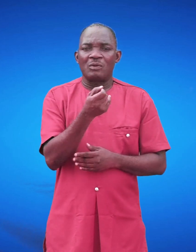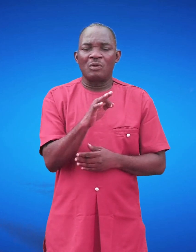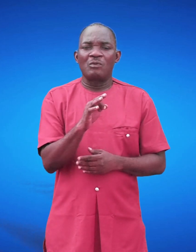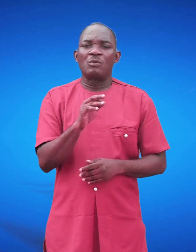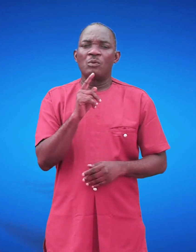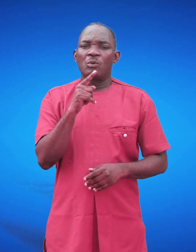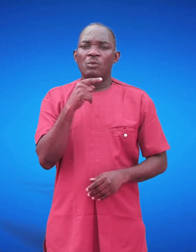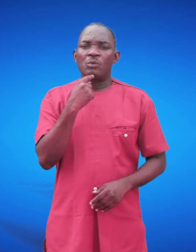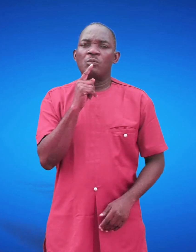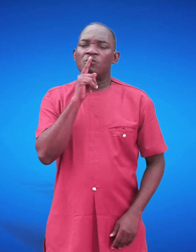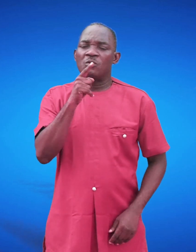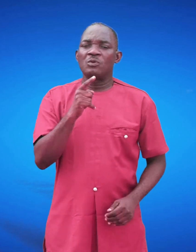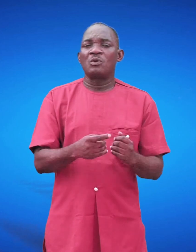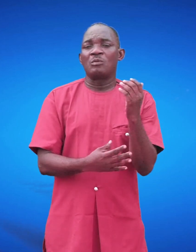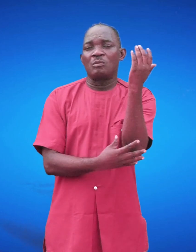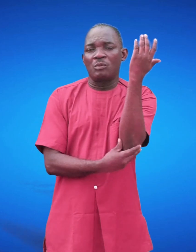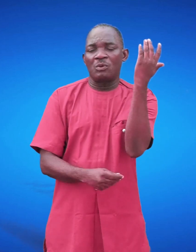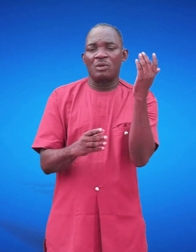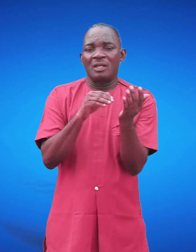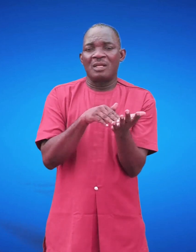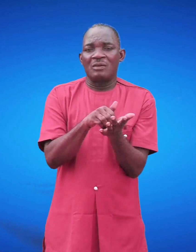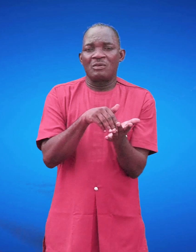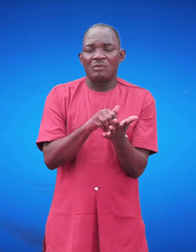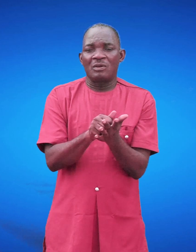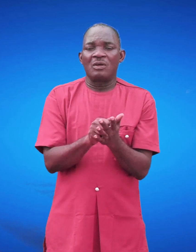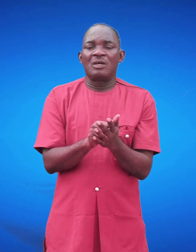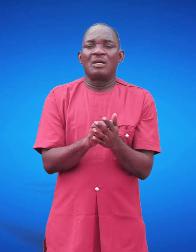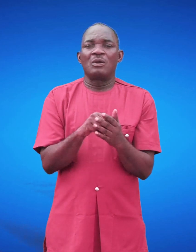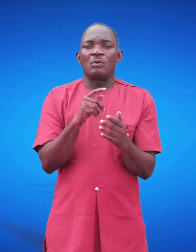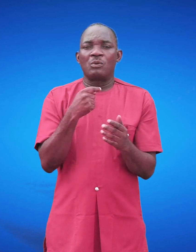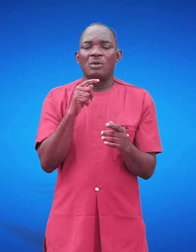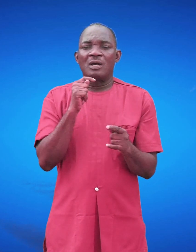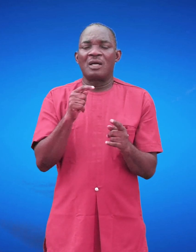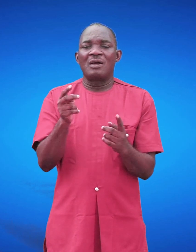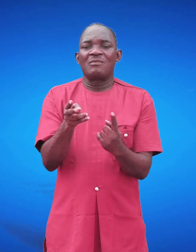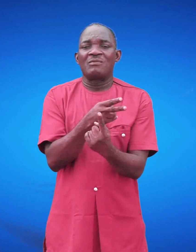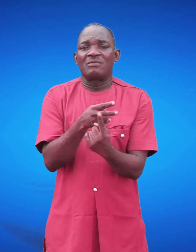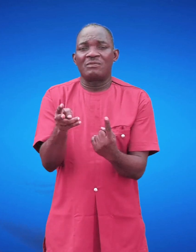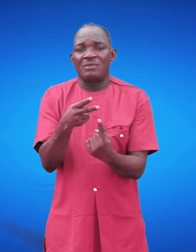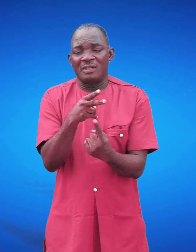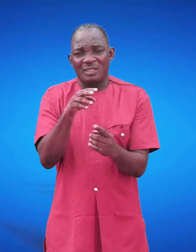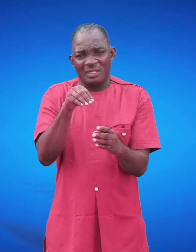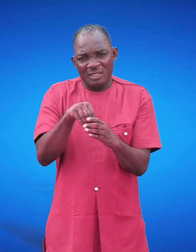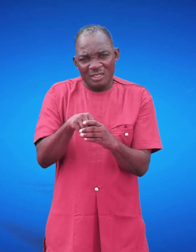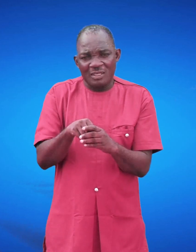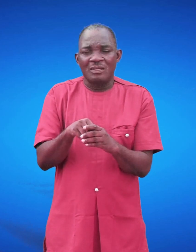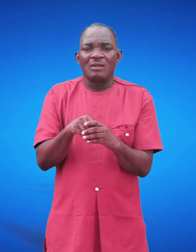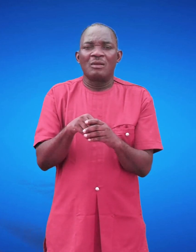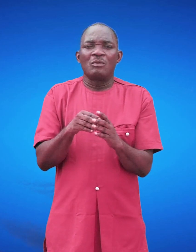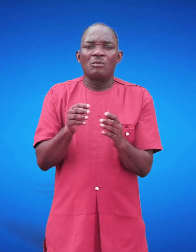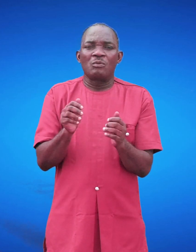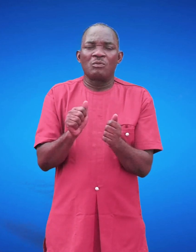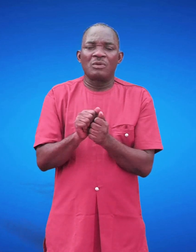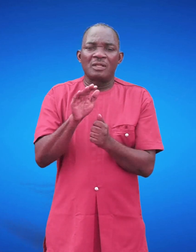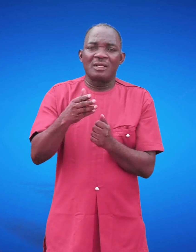extremely poor and vulnerable are violated in the course of service